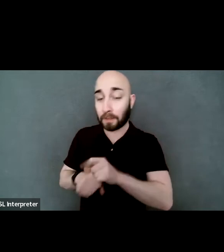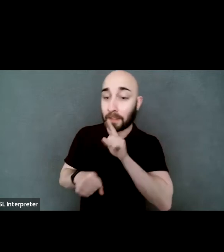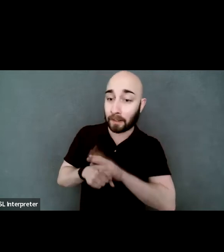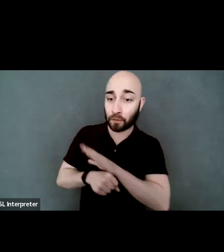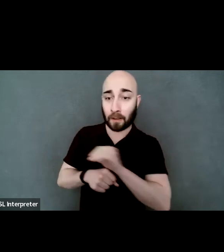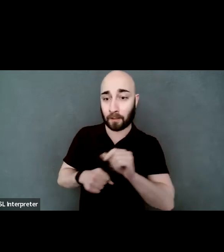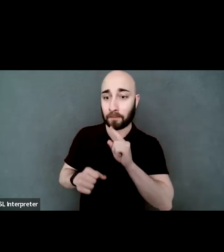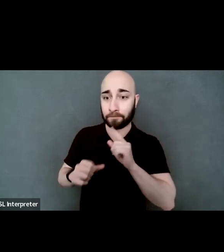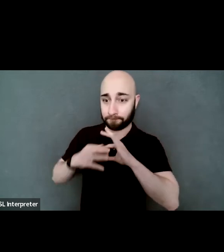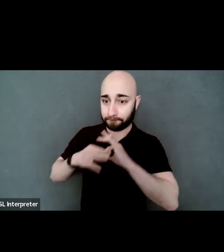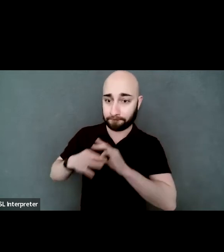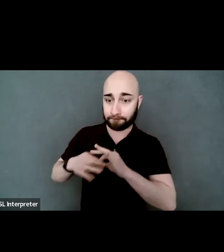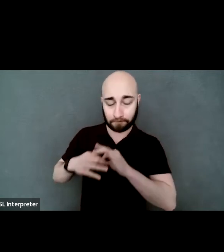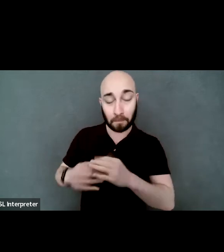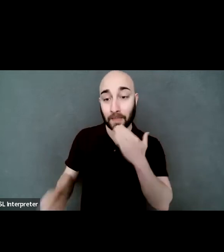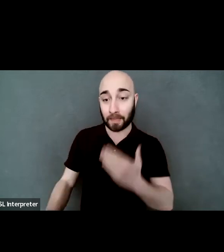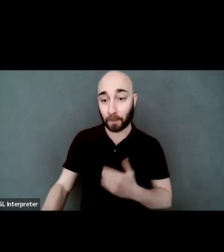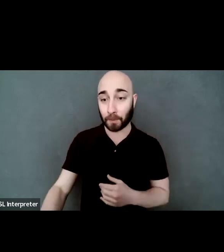commitment. Welcome.